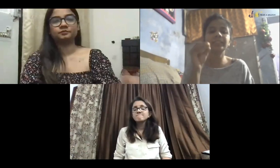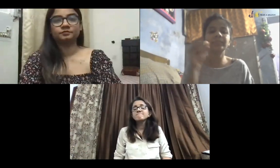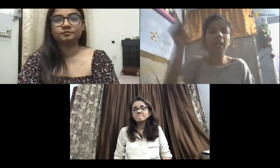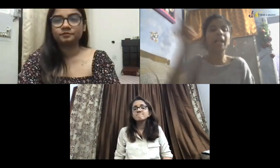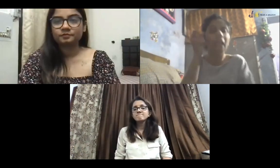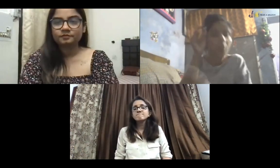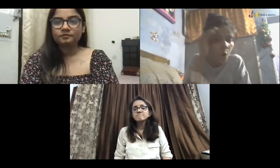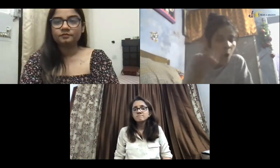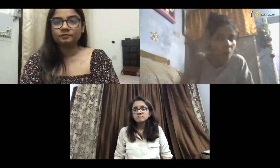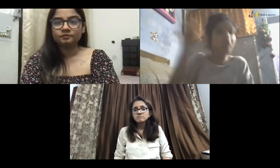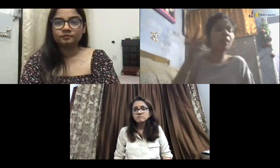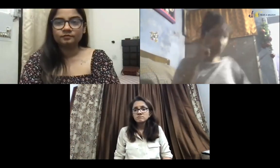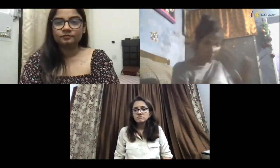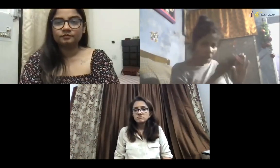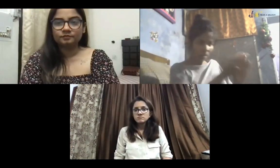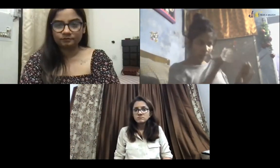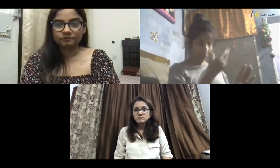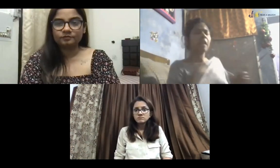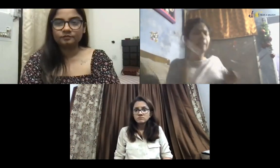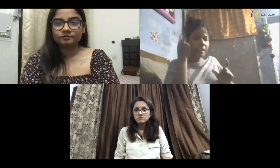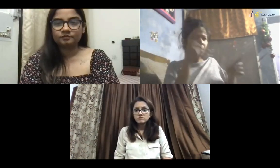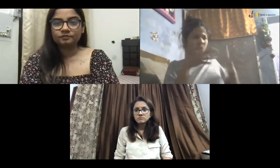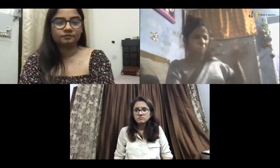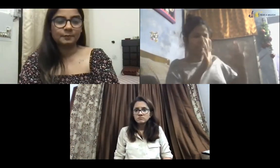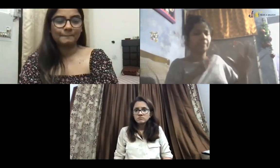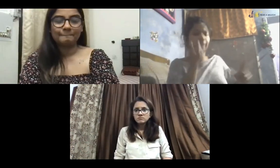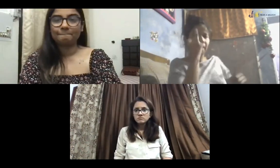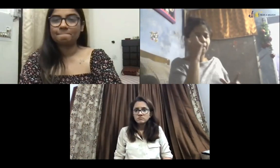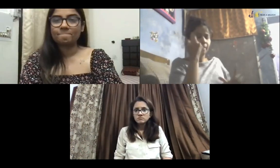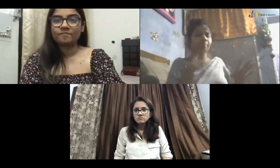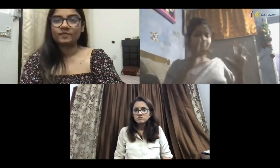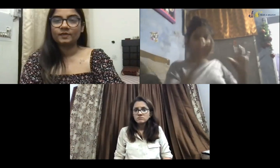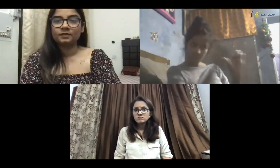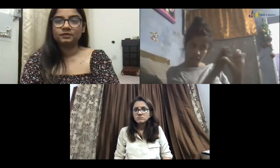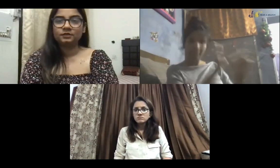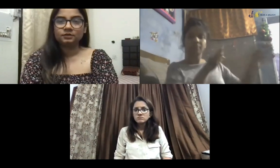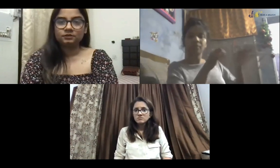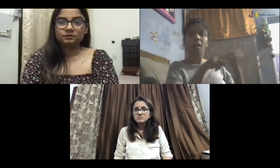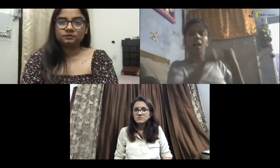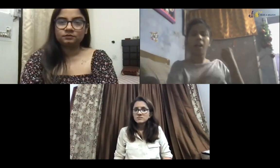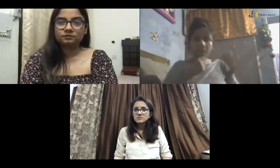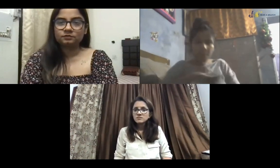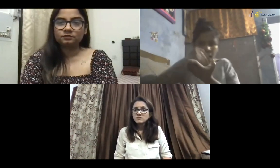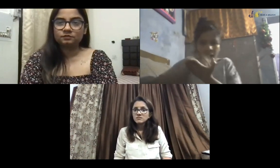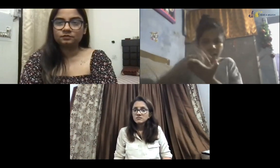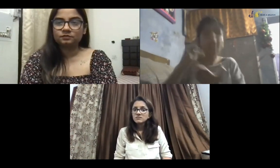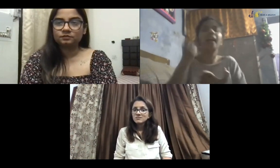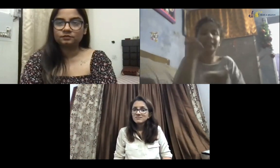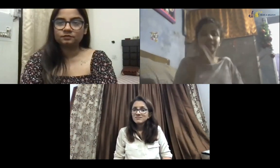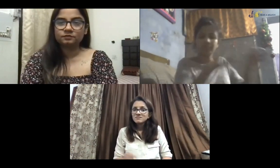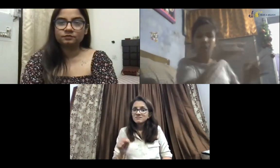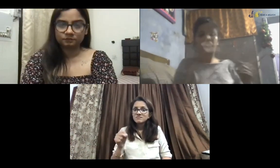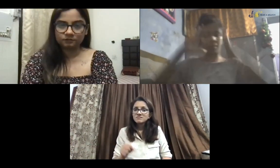have explained to that girl that yeah, you can say no, and if you don't feel comfortable, you